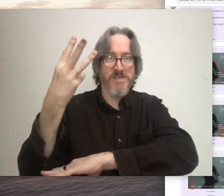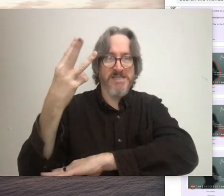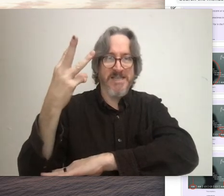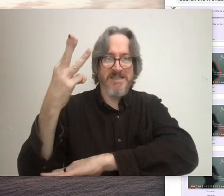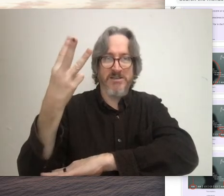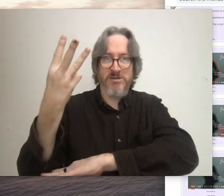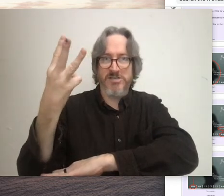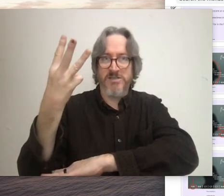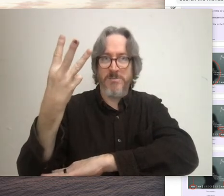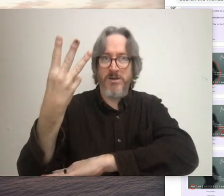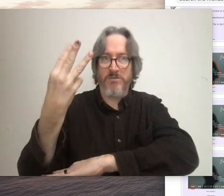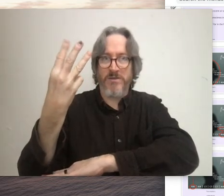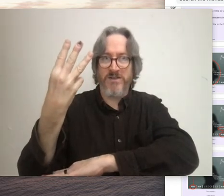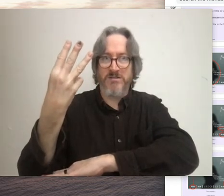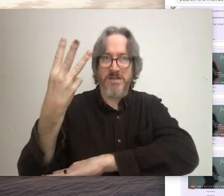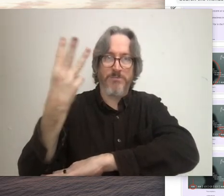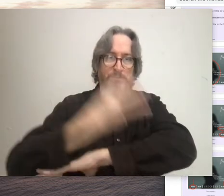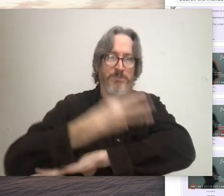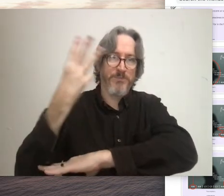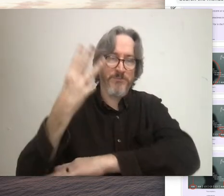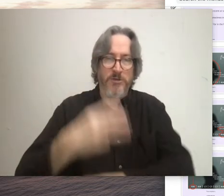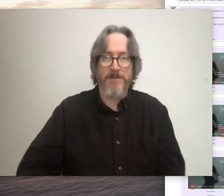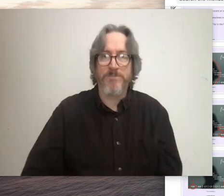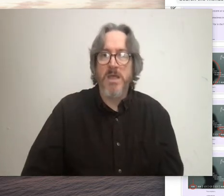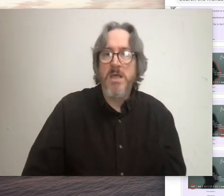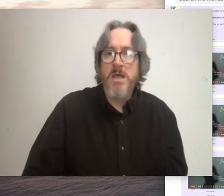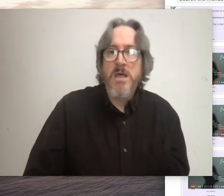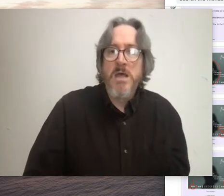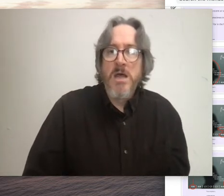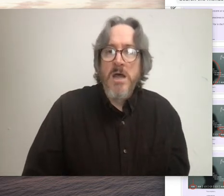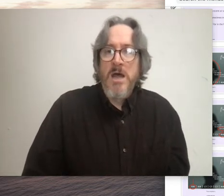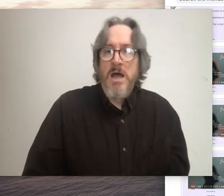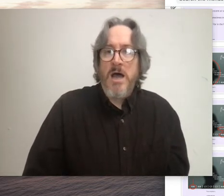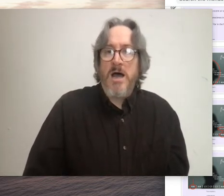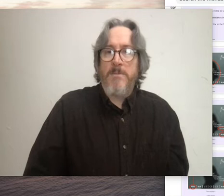long as we see that there are just the middle three fingers up. Okay.